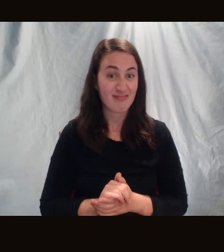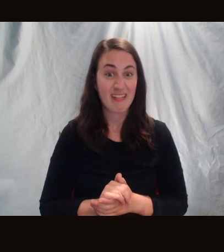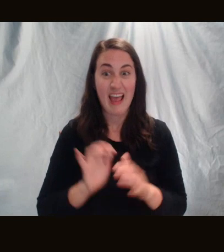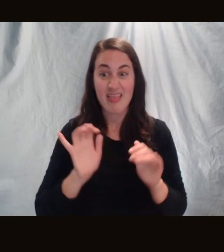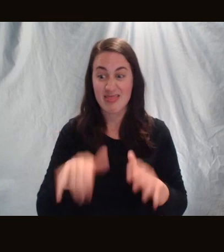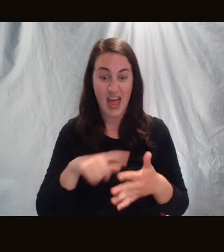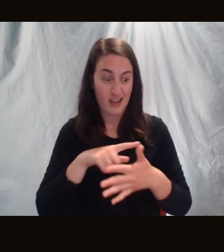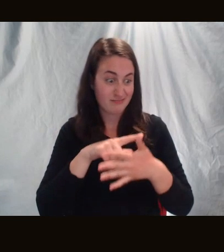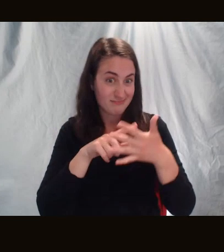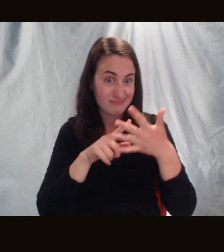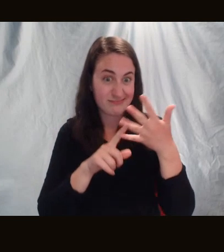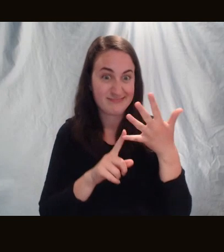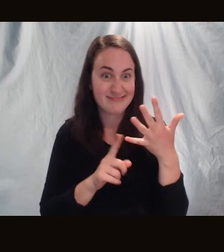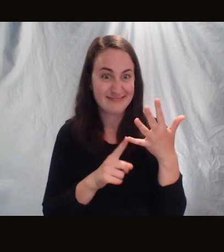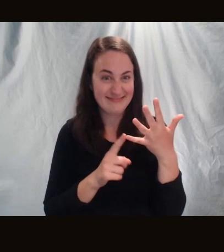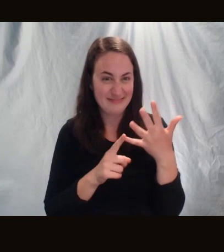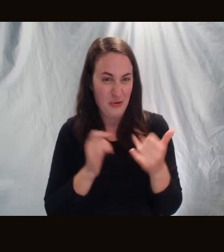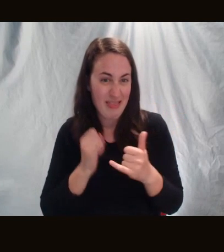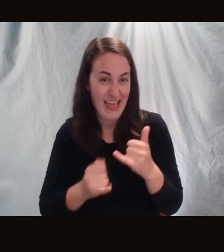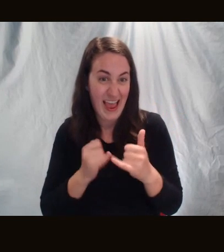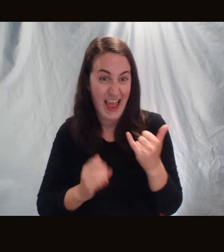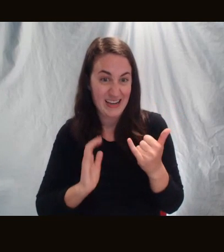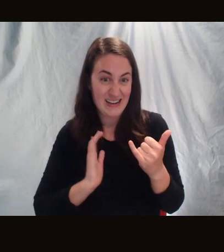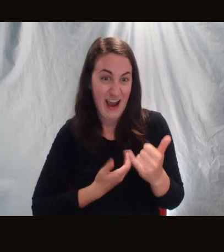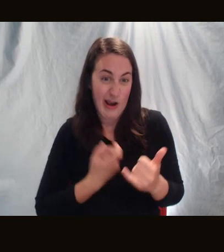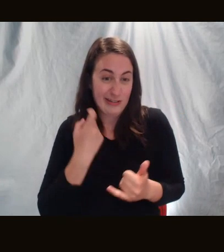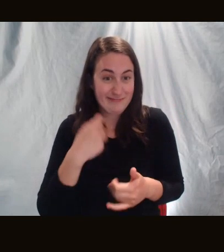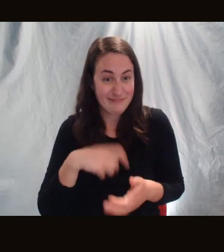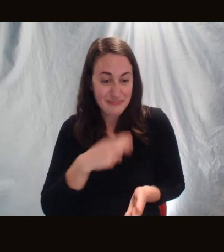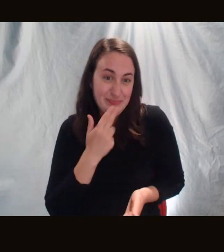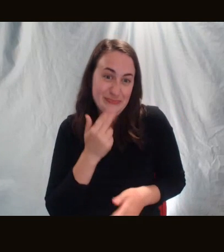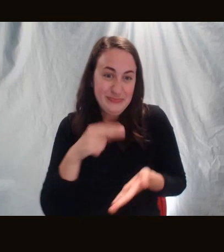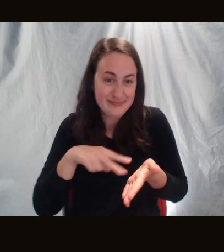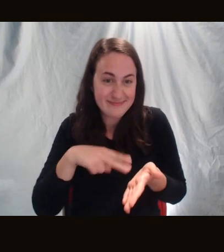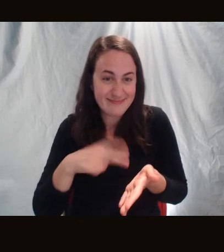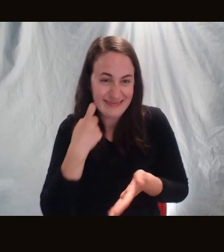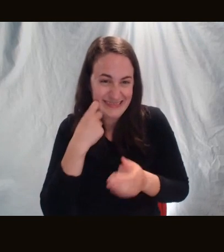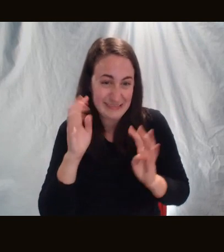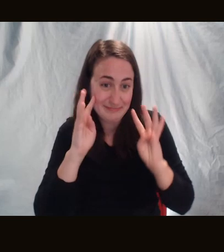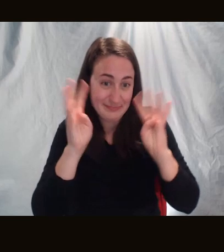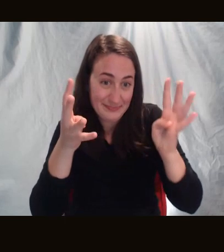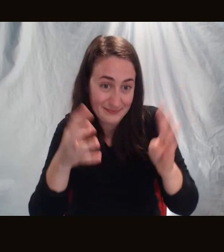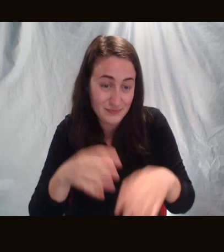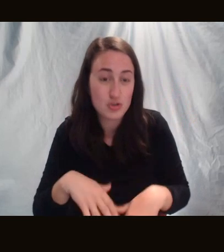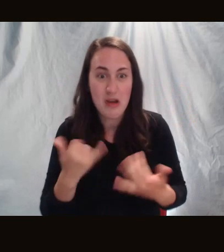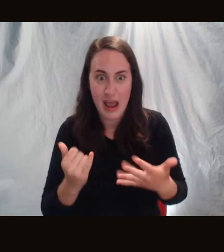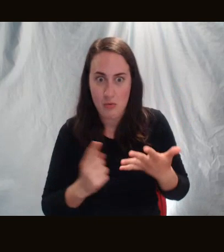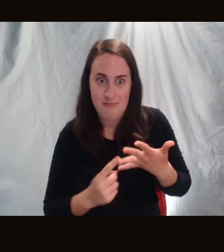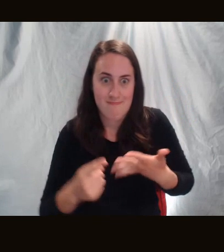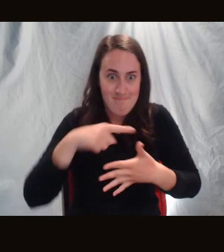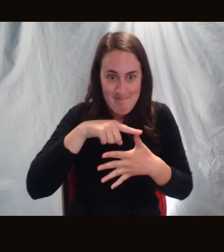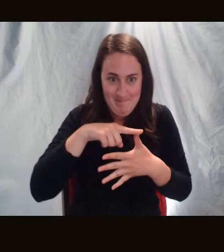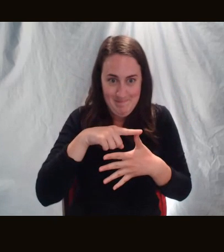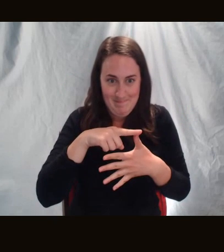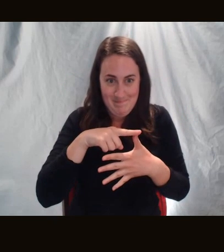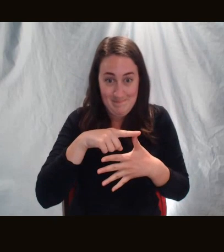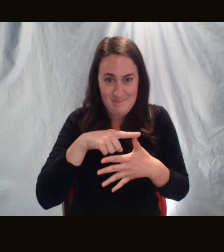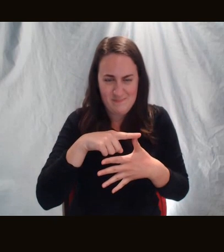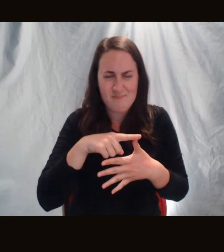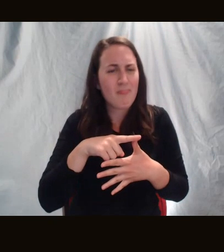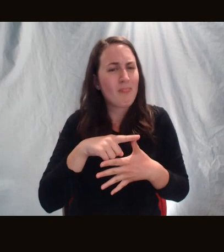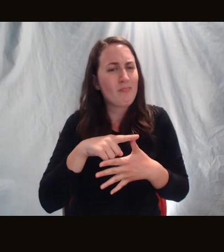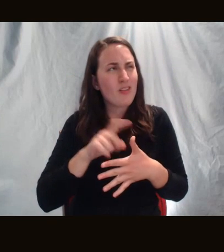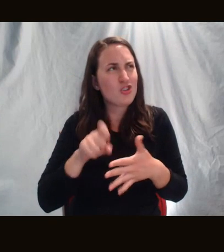that whole combination that we just created on the spot. So if we take it back to the top, quick recap.